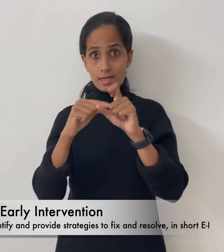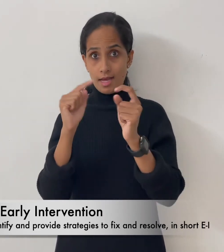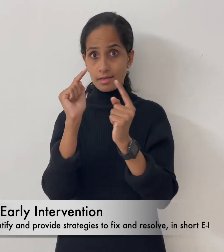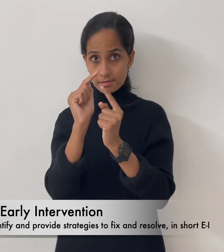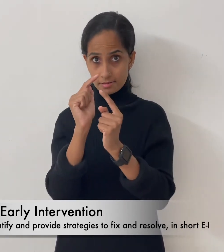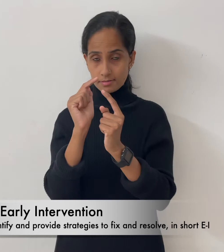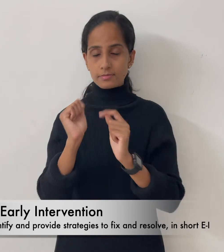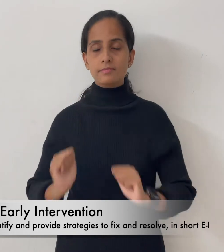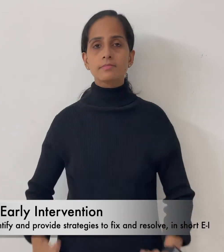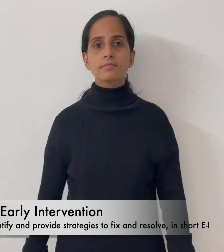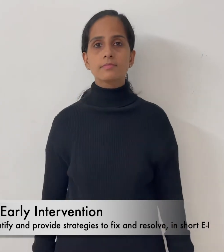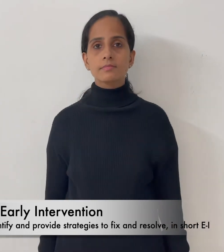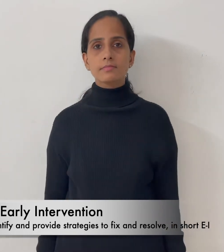EI.